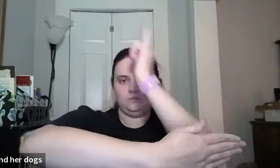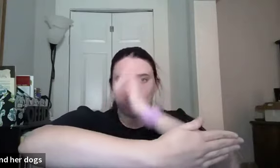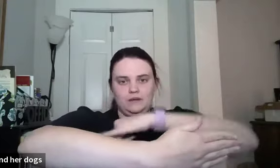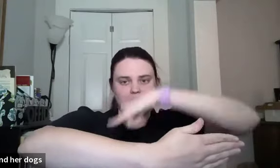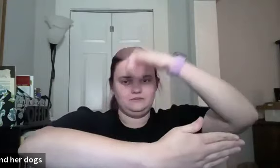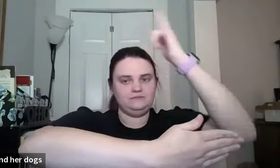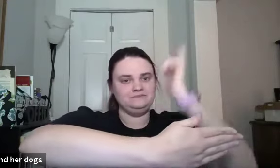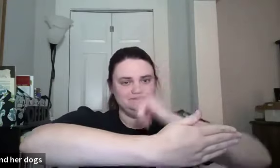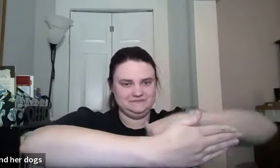whale.